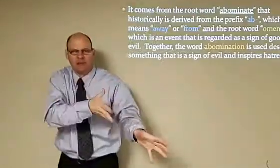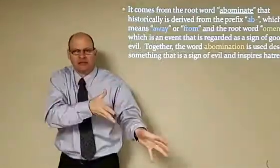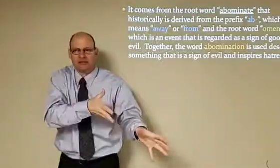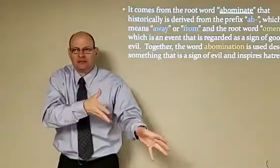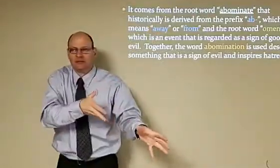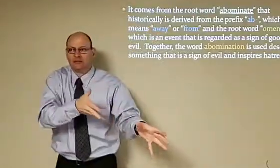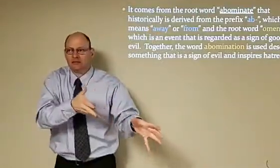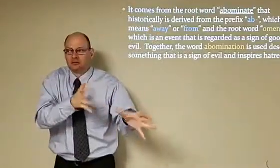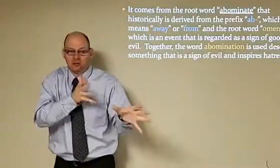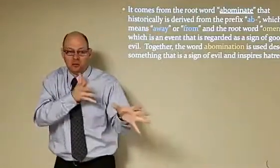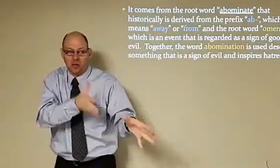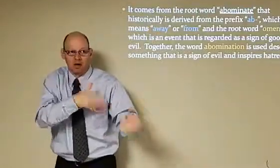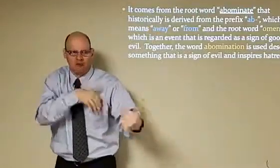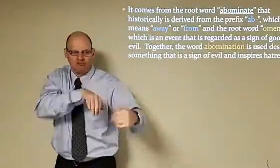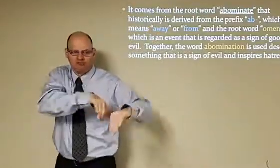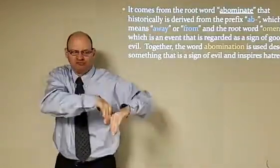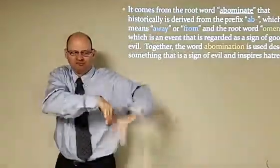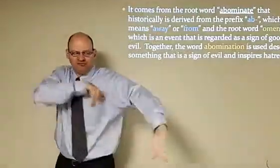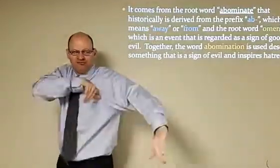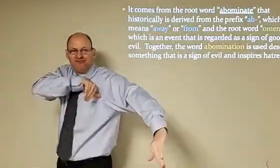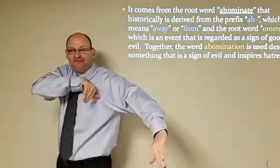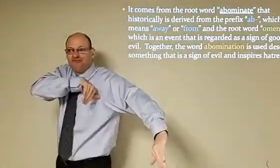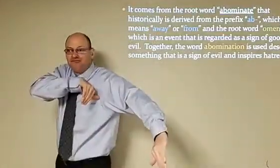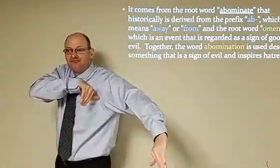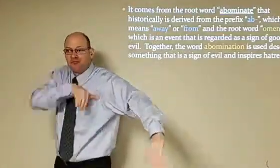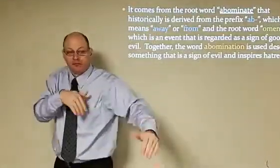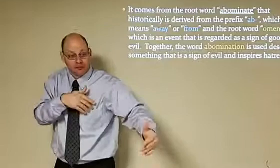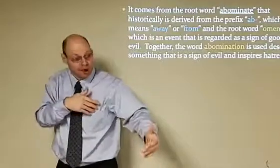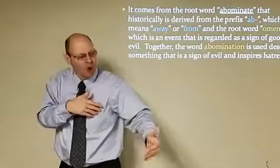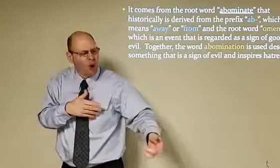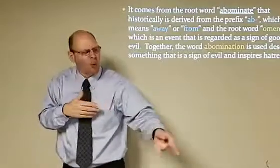So this is my sign, abomination. It's a separation.